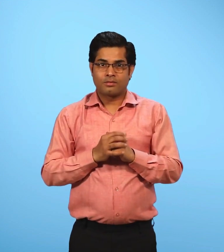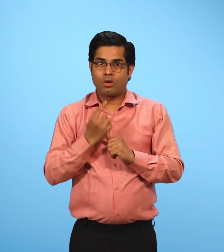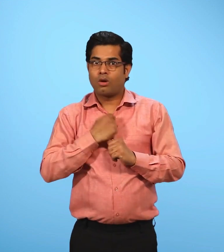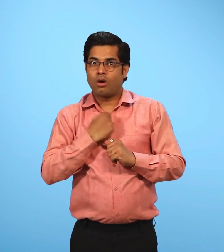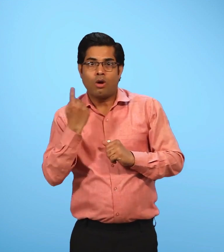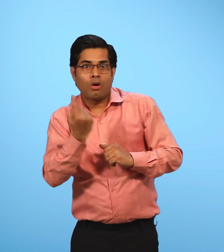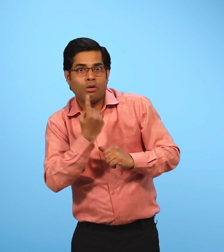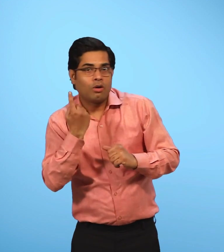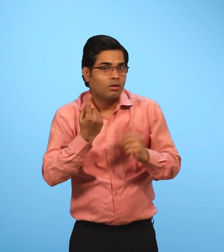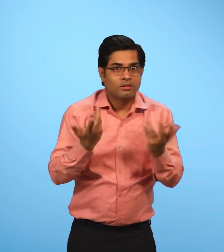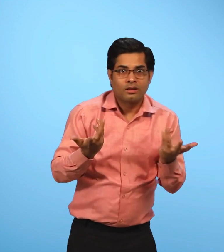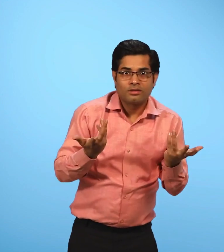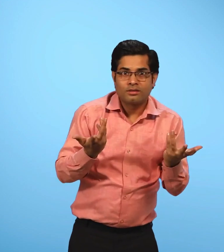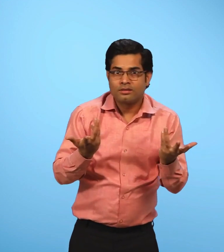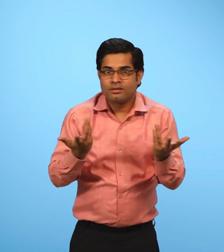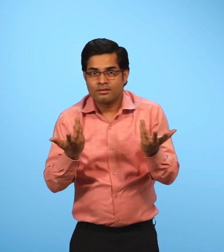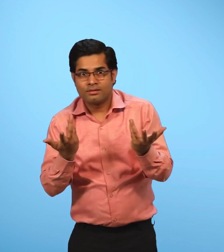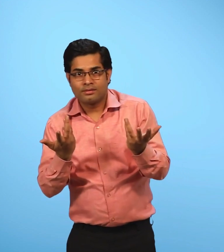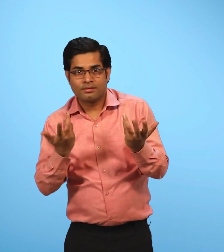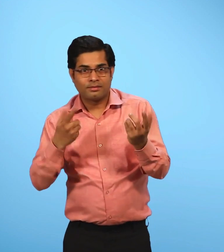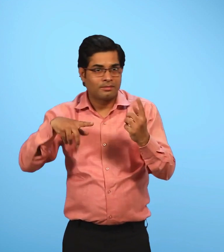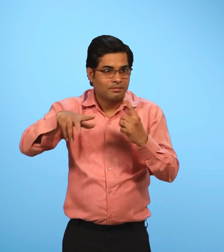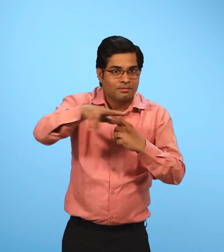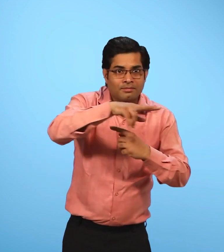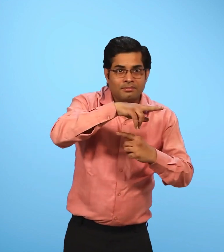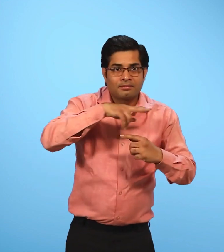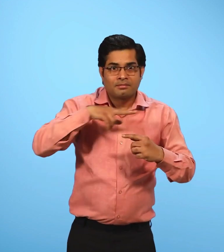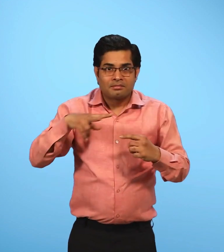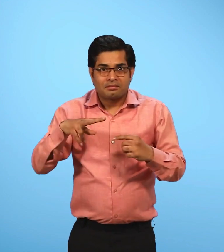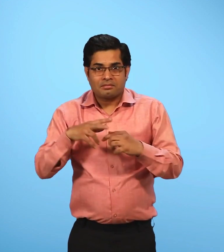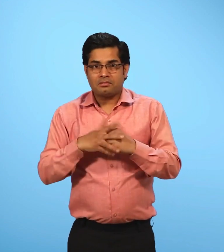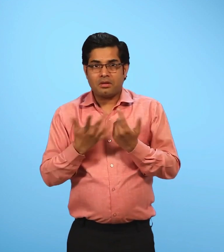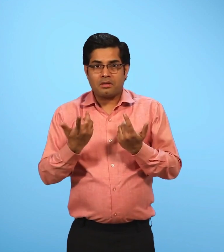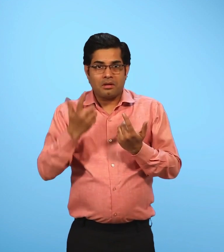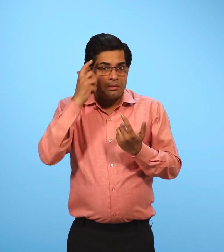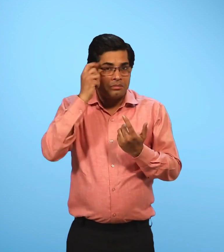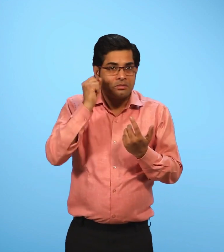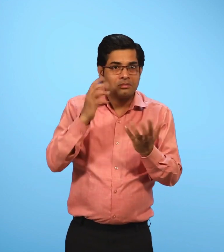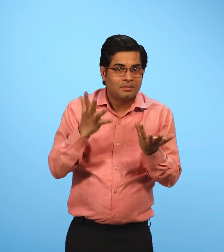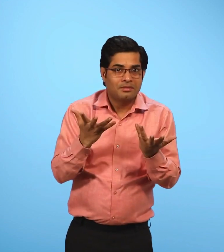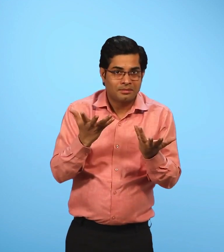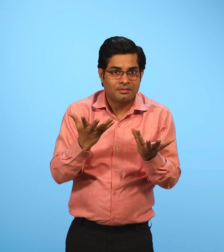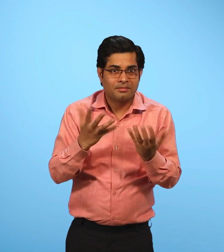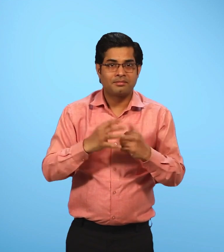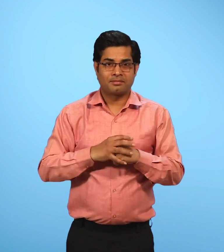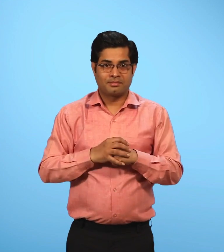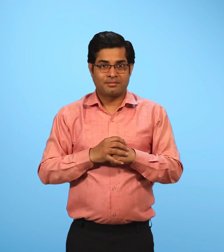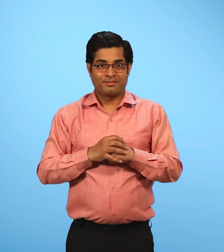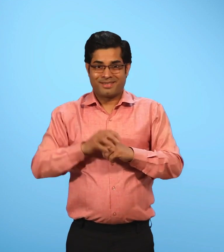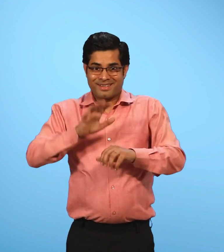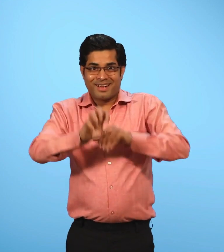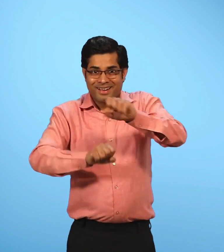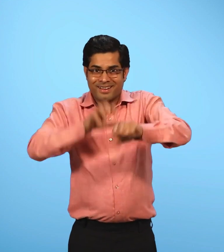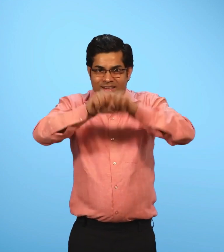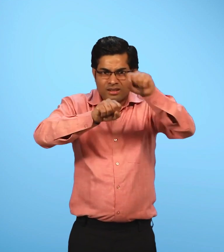When I came to my cave, which I called my castle, I ran inside it as if I